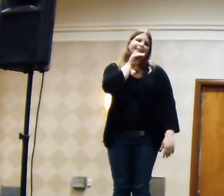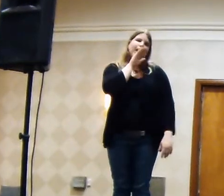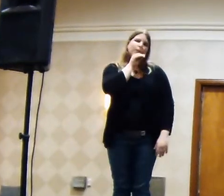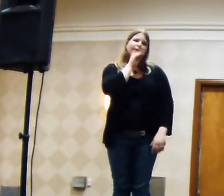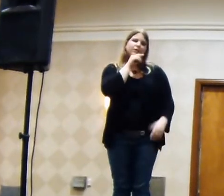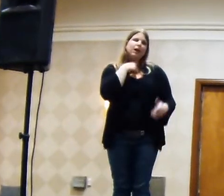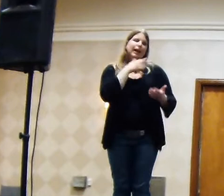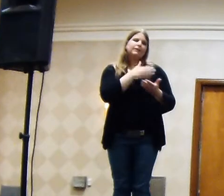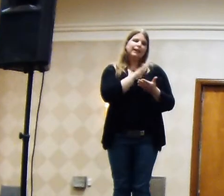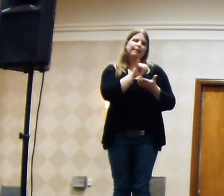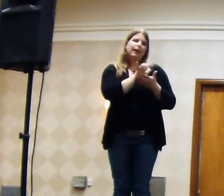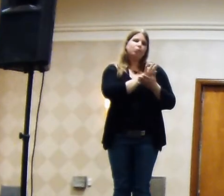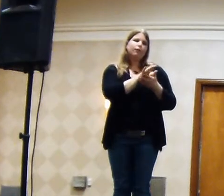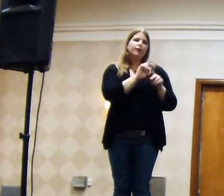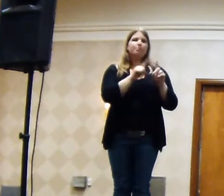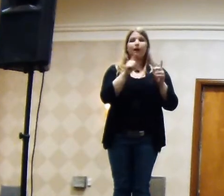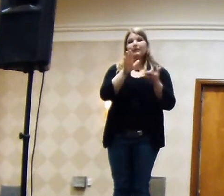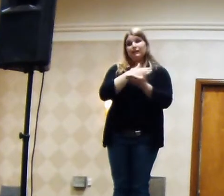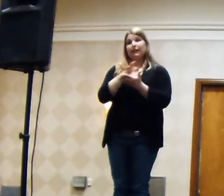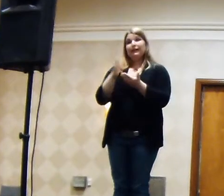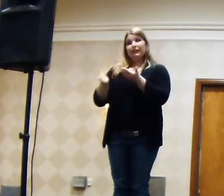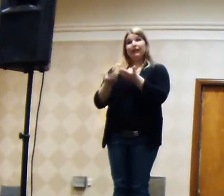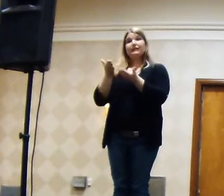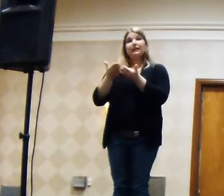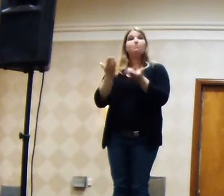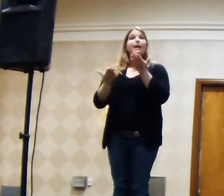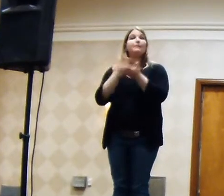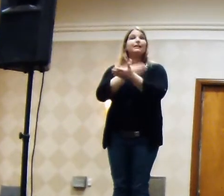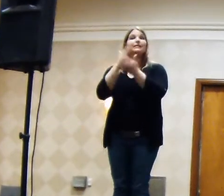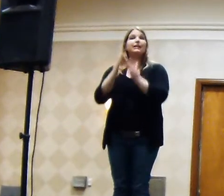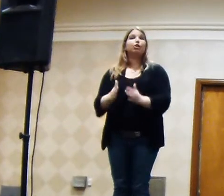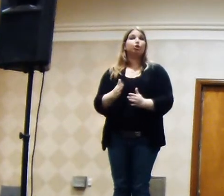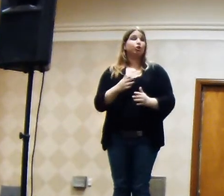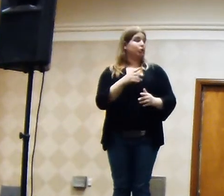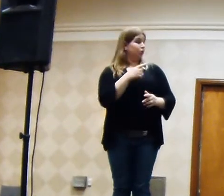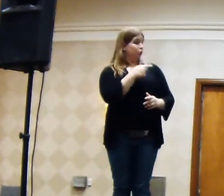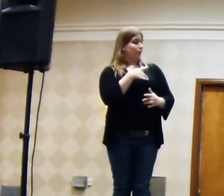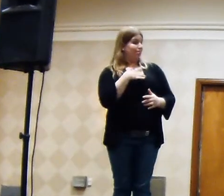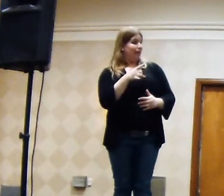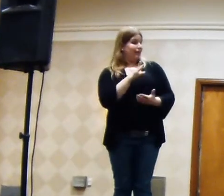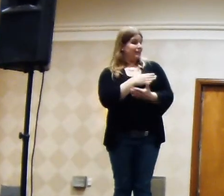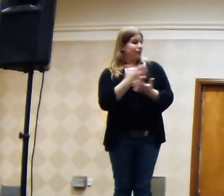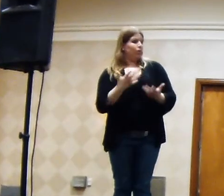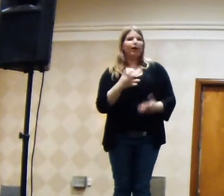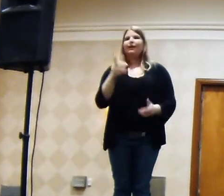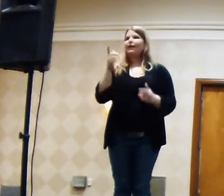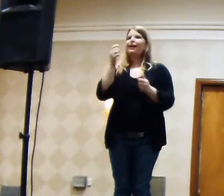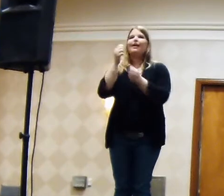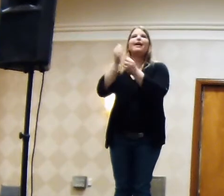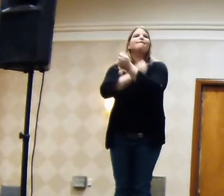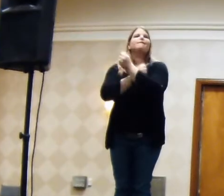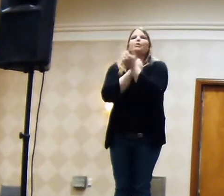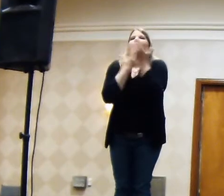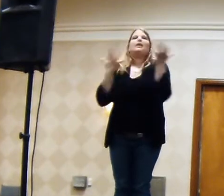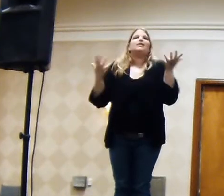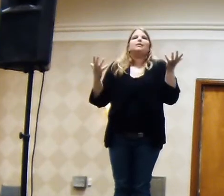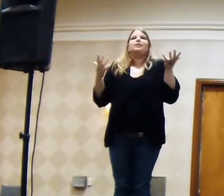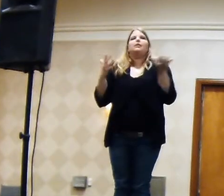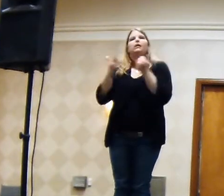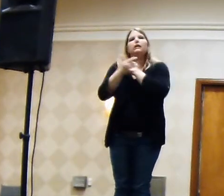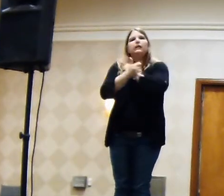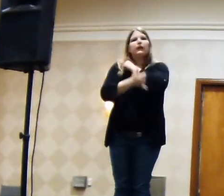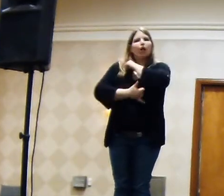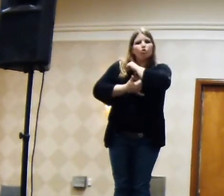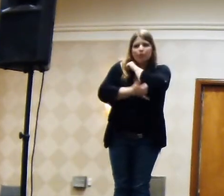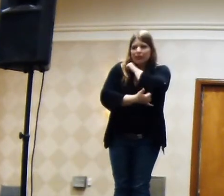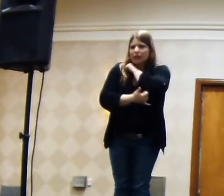and singing comes easy to me, so maybe I'd be a singer. What do you like to sing? Anything. I like to sing country